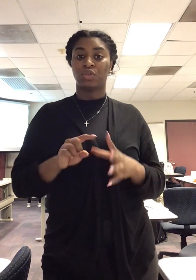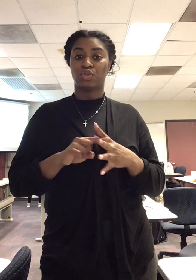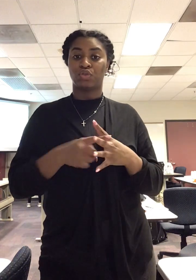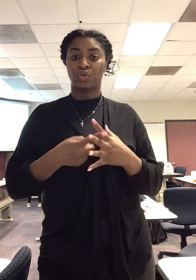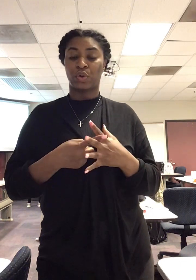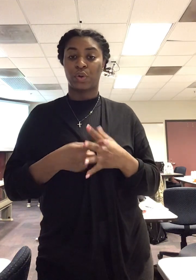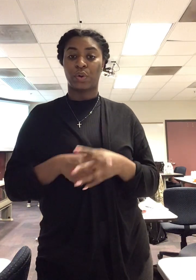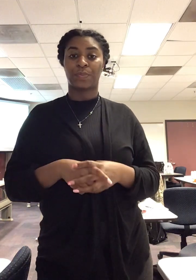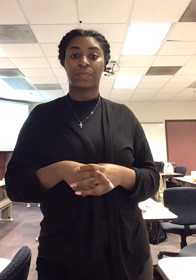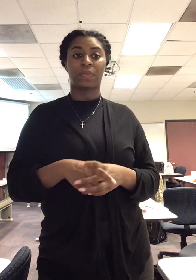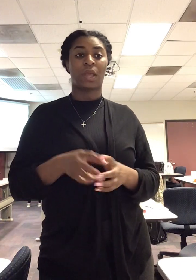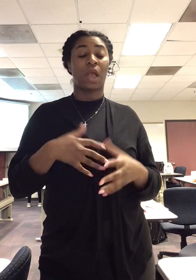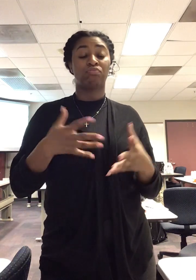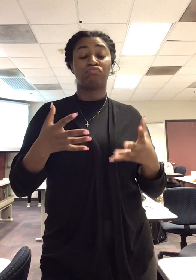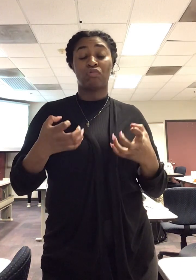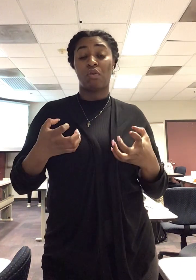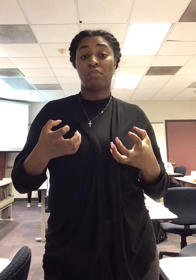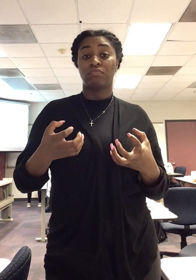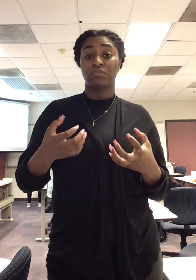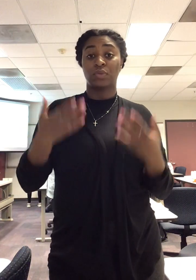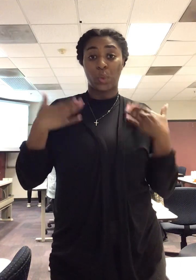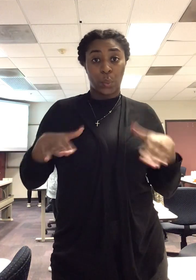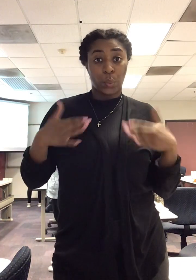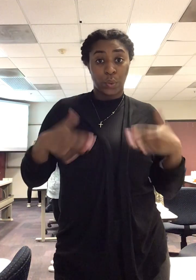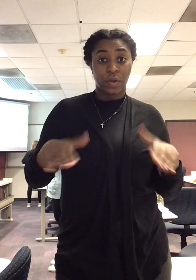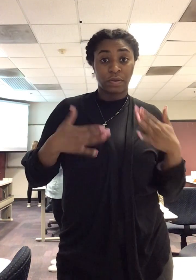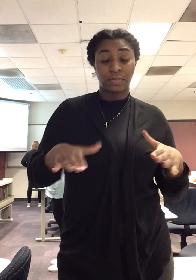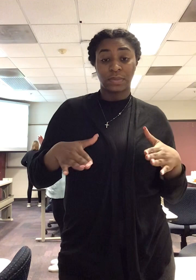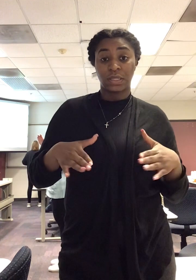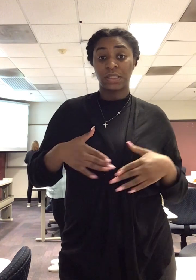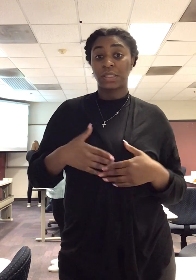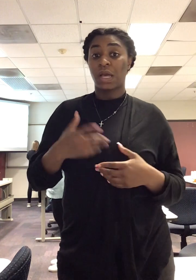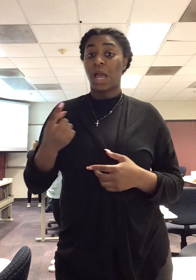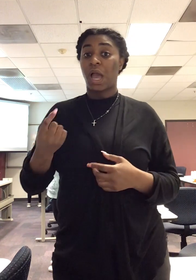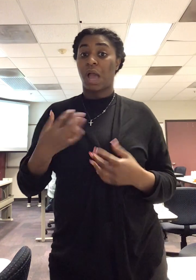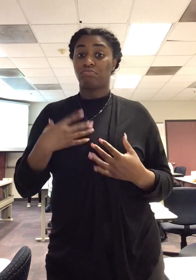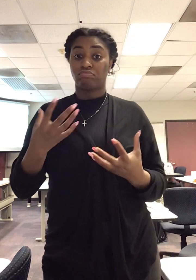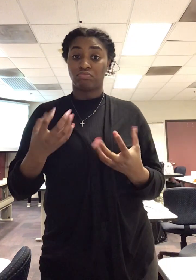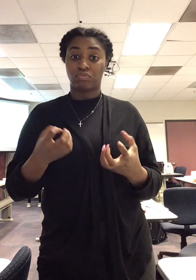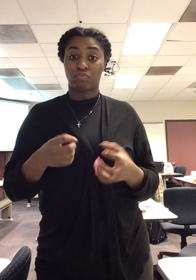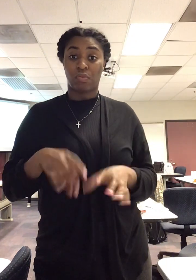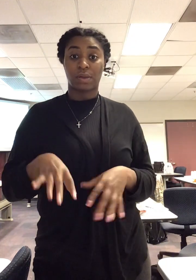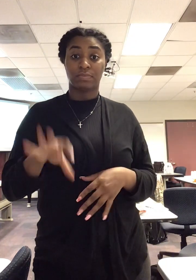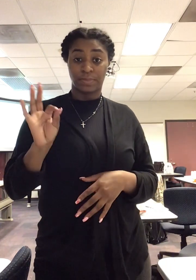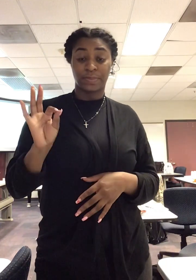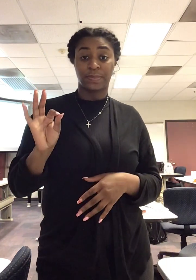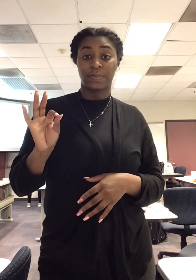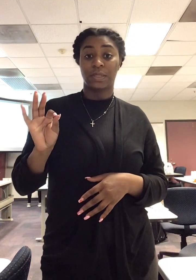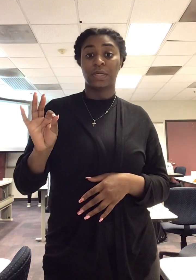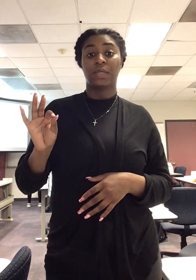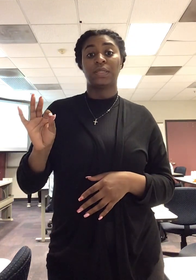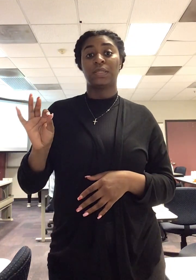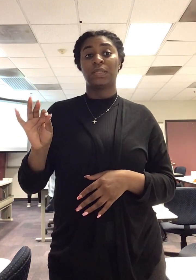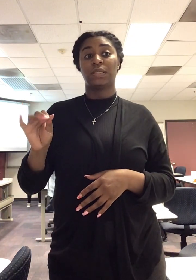sessions of Congress. I was unanimously selected as commander-in-chief of our armies. I devoted myself solely to